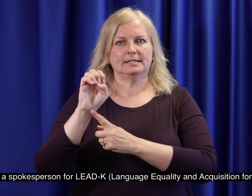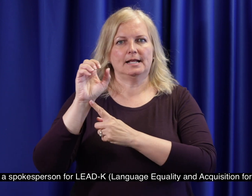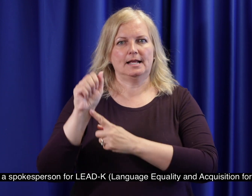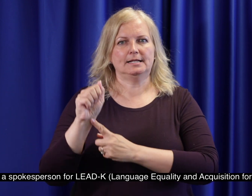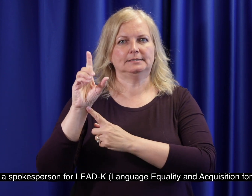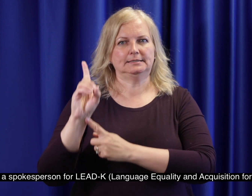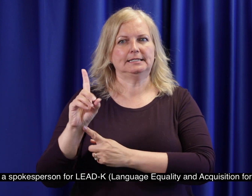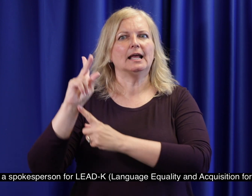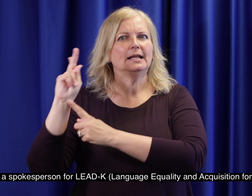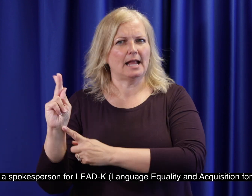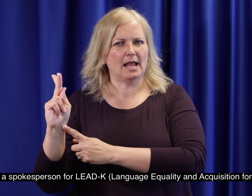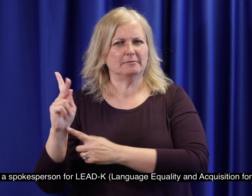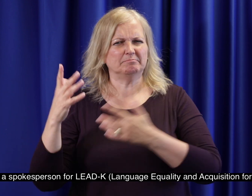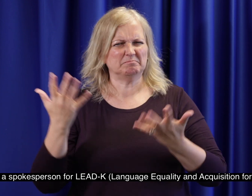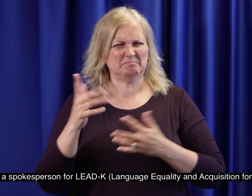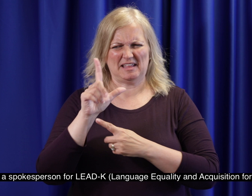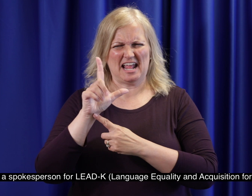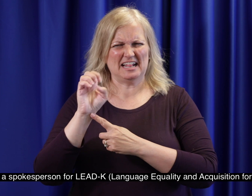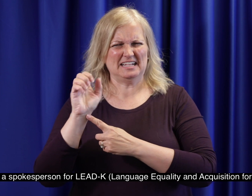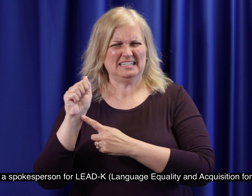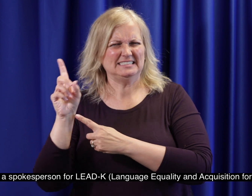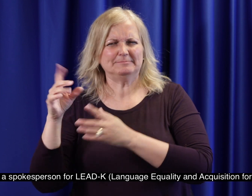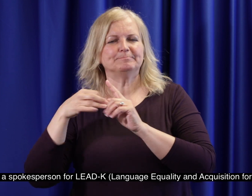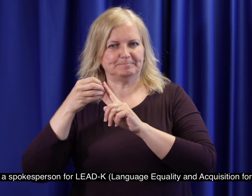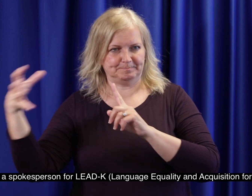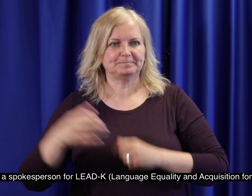Nyle is also a spokesperson for LEAD K.